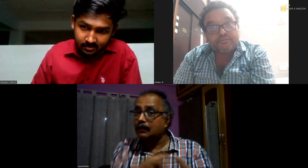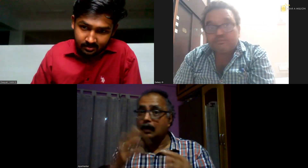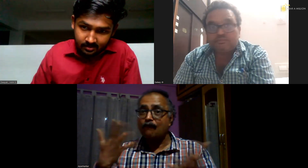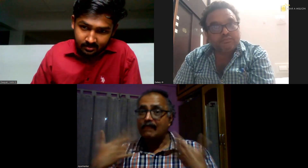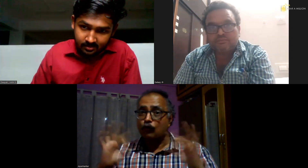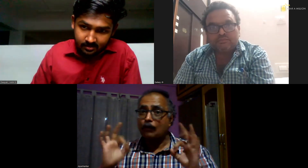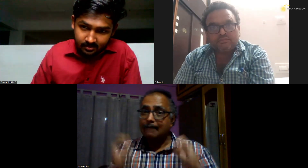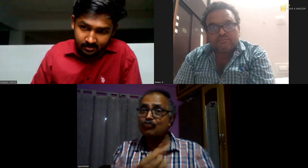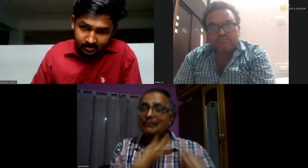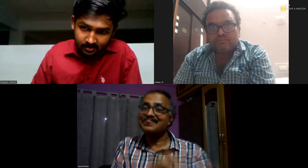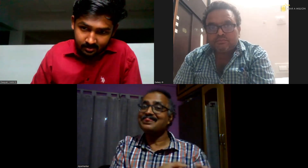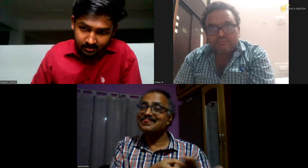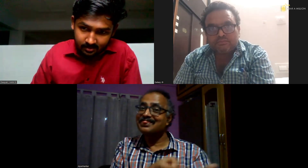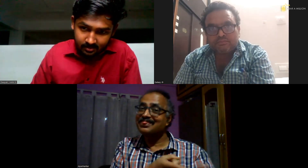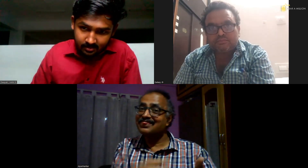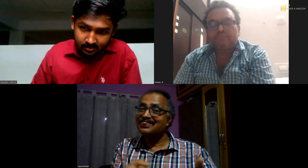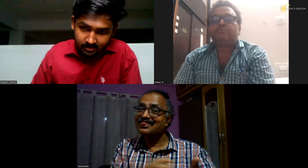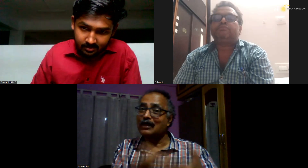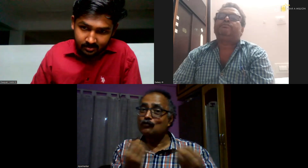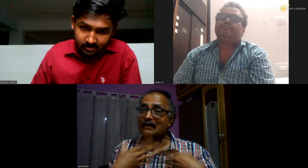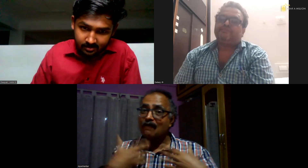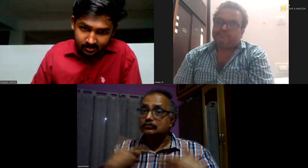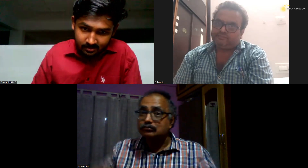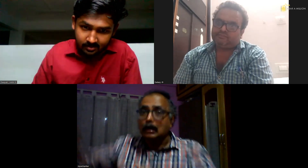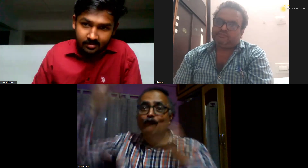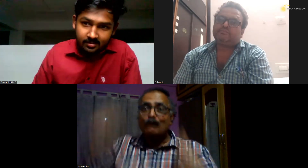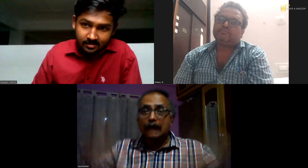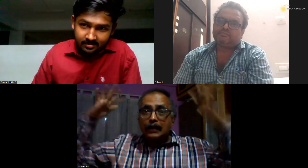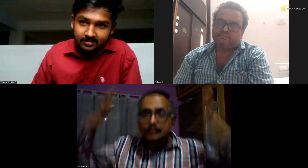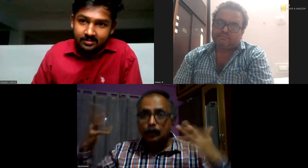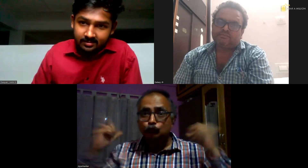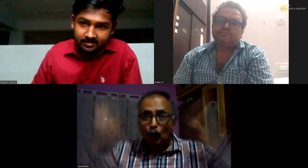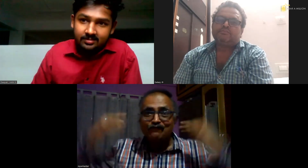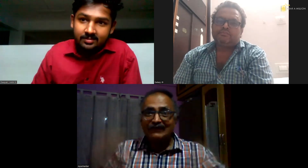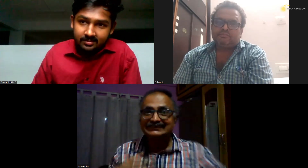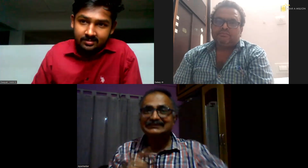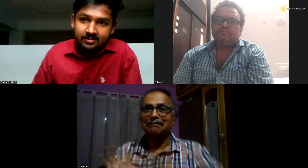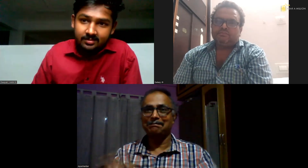had? So, see, I had all the experiences.